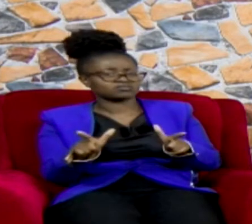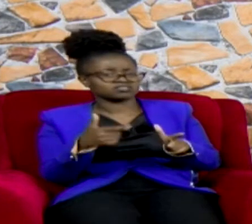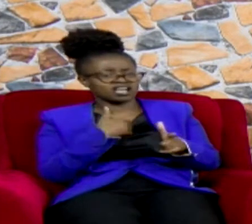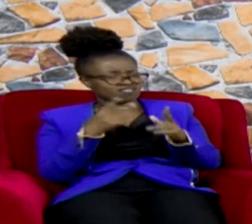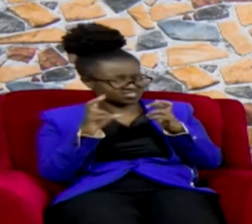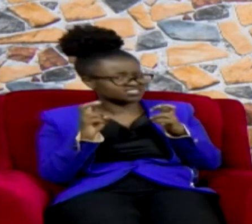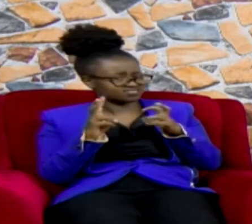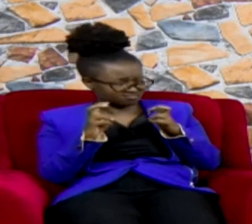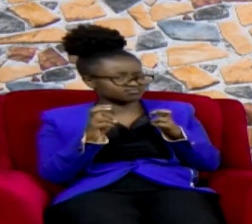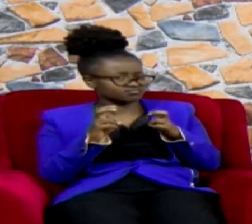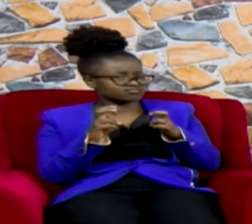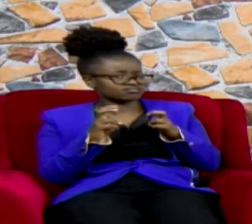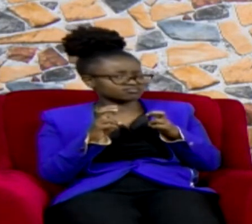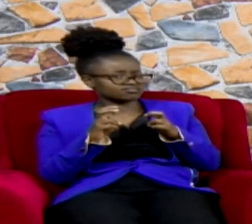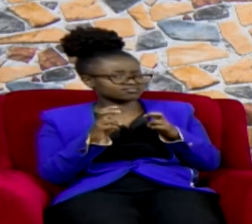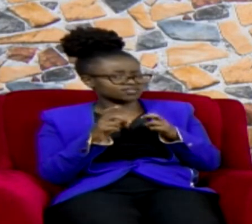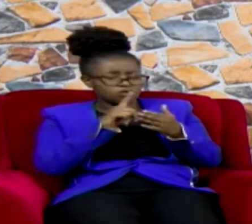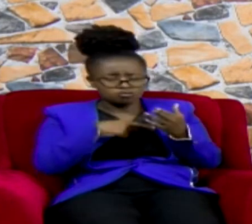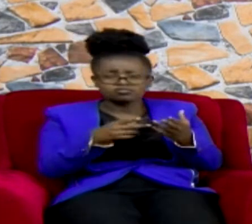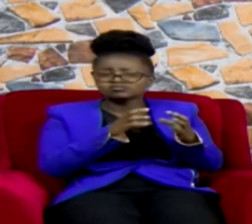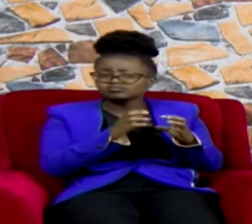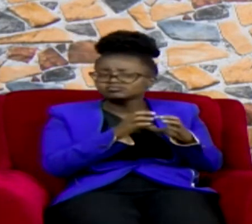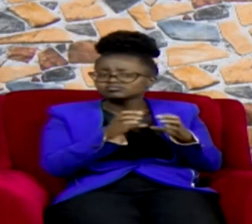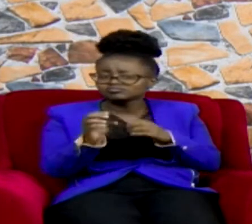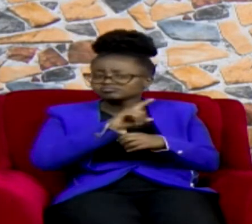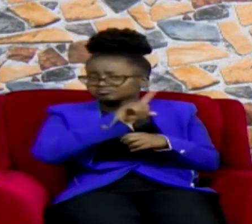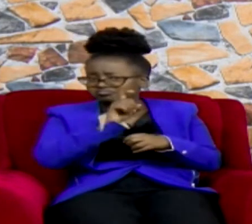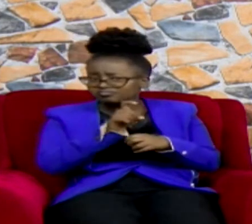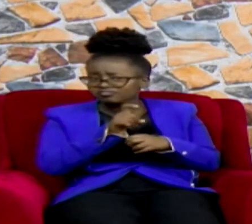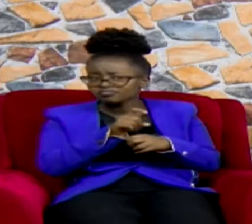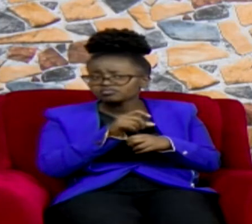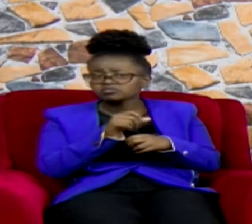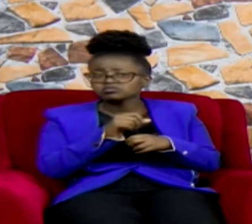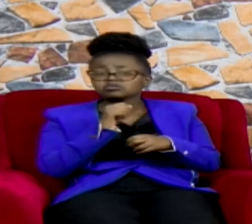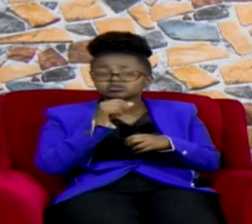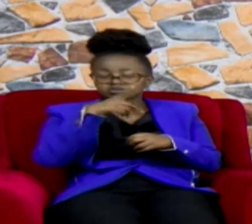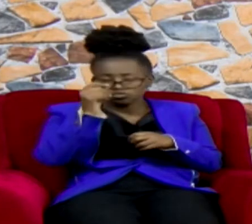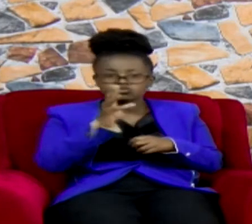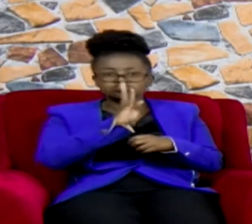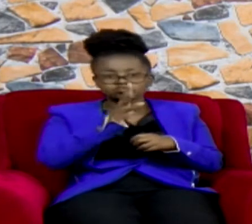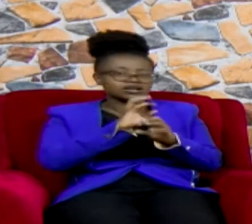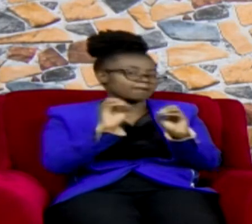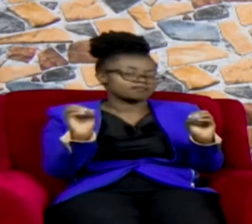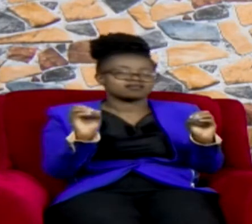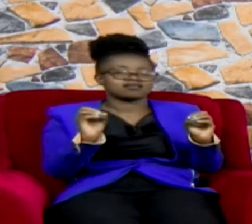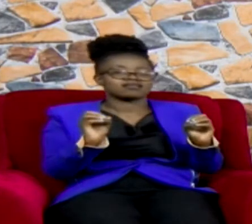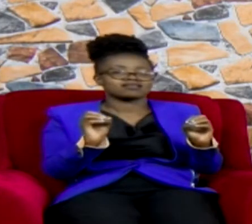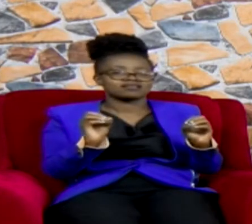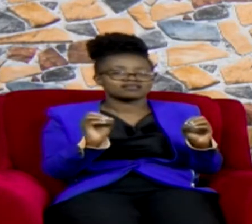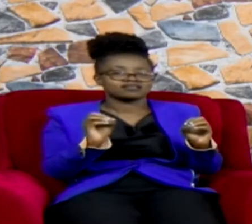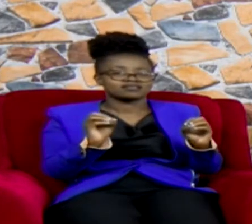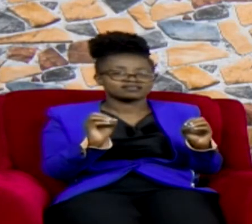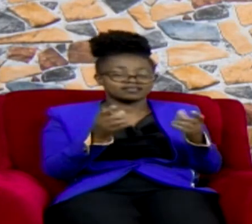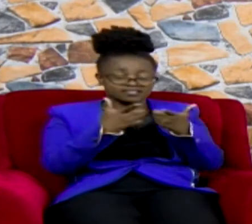has an issue. Okay. So now what do you deal with? You don't deal with the speech, you deal with the now,